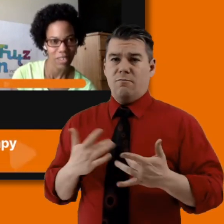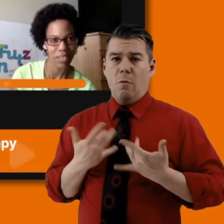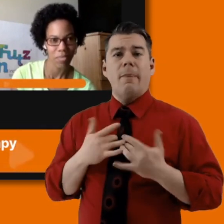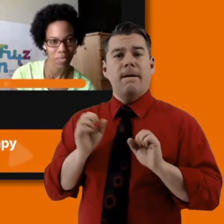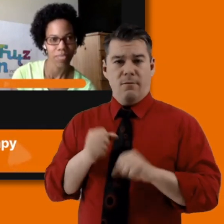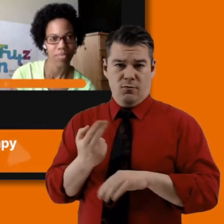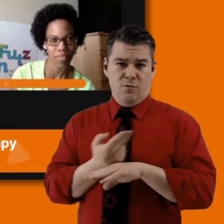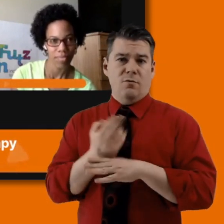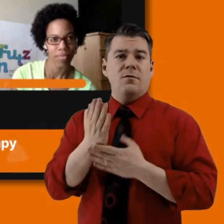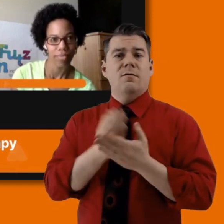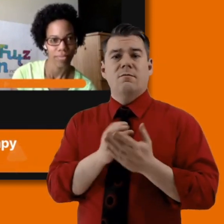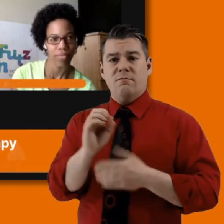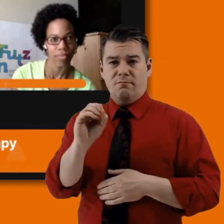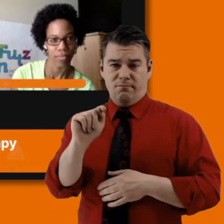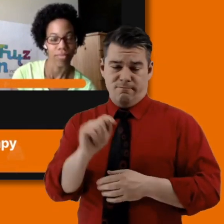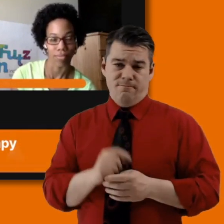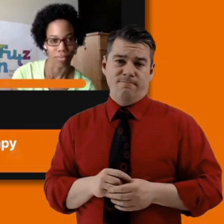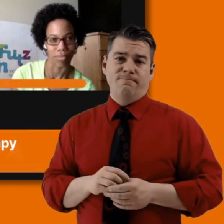little occupational therapy.